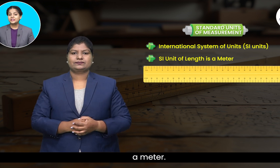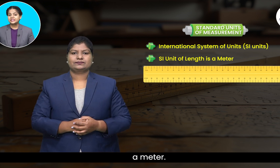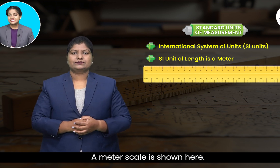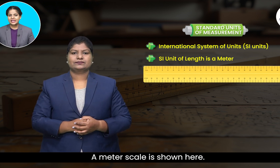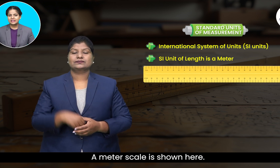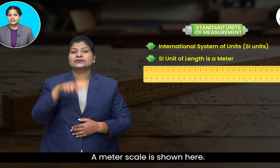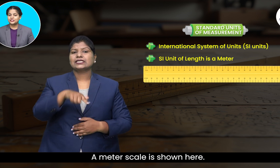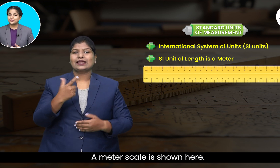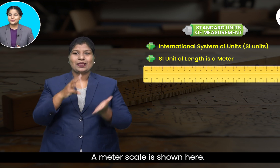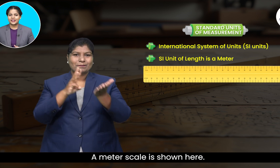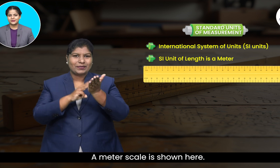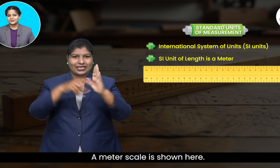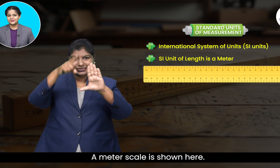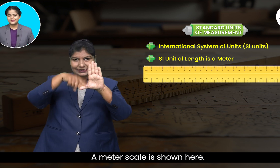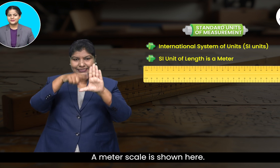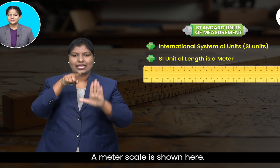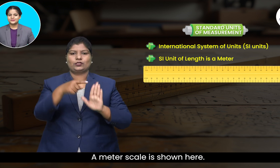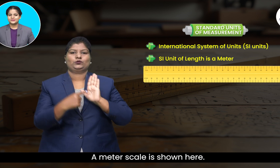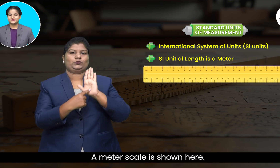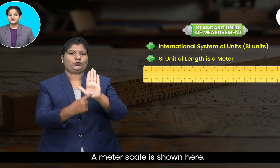Our meter scale is shown here.